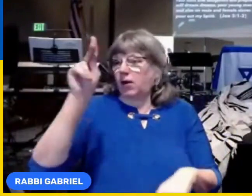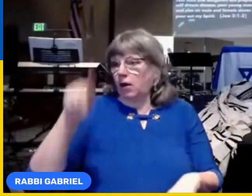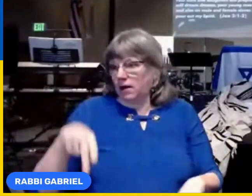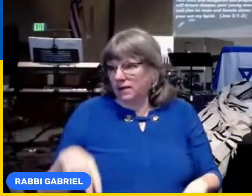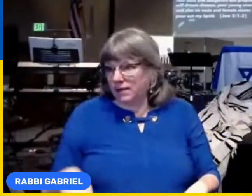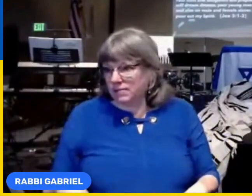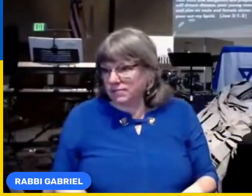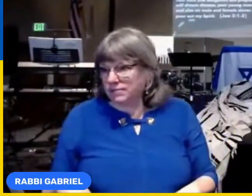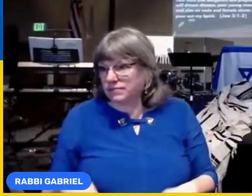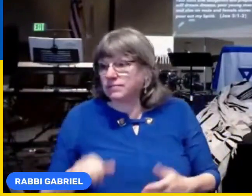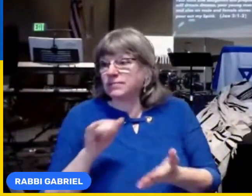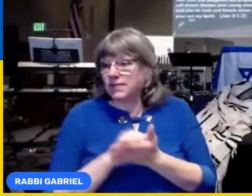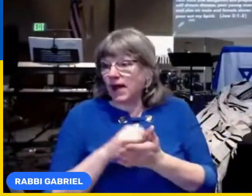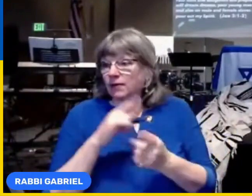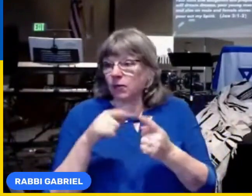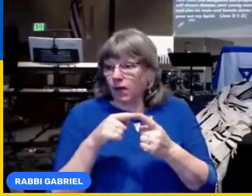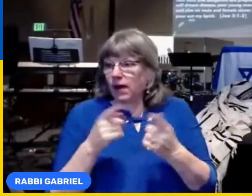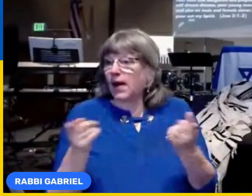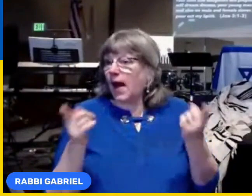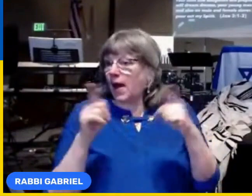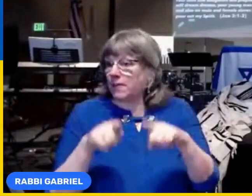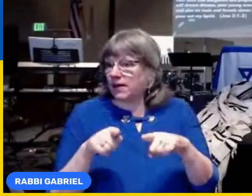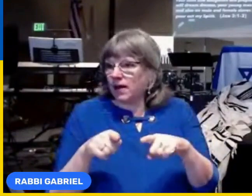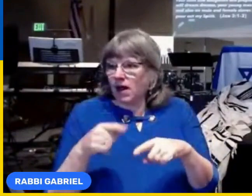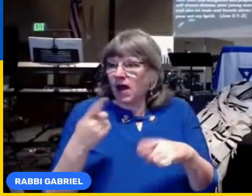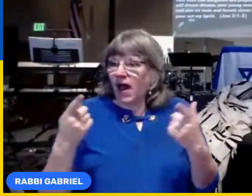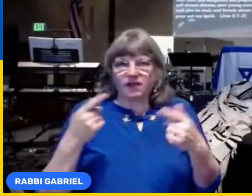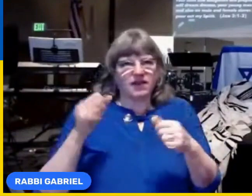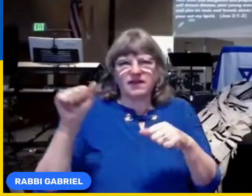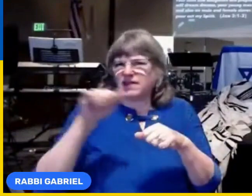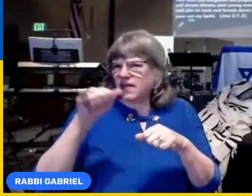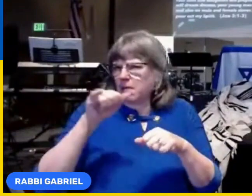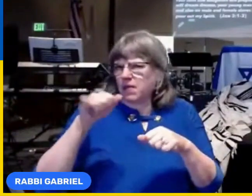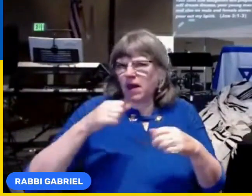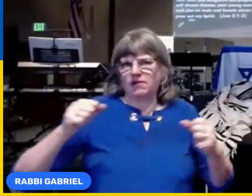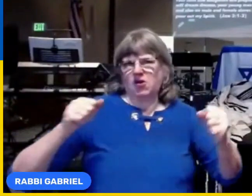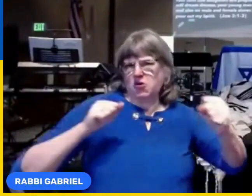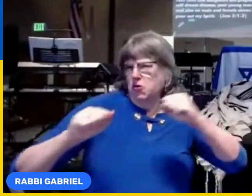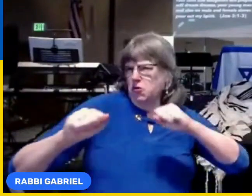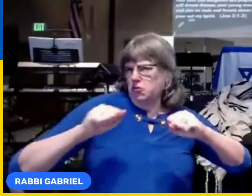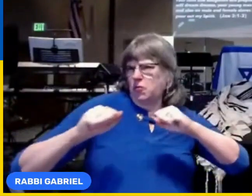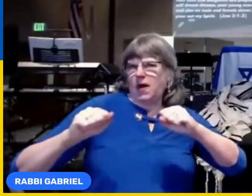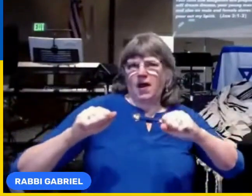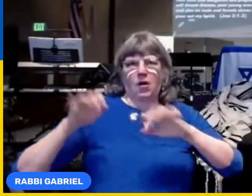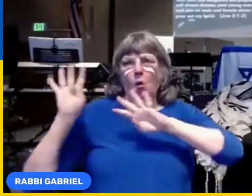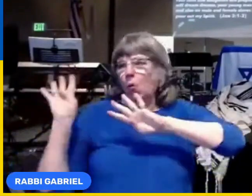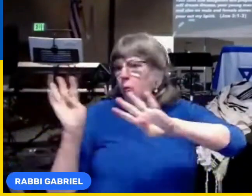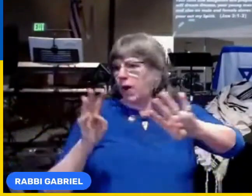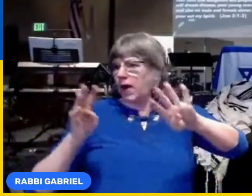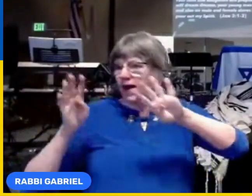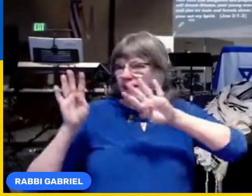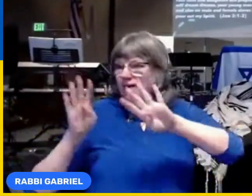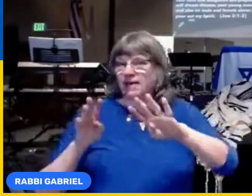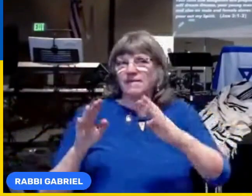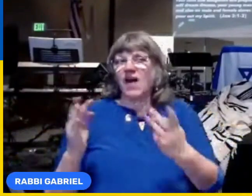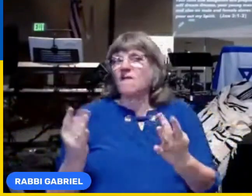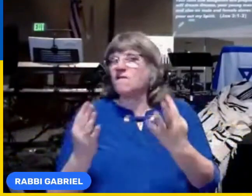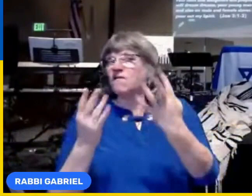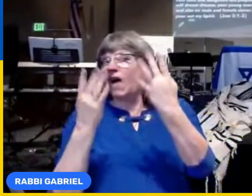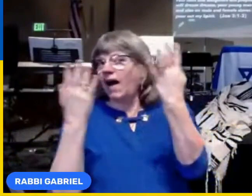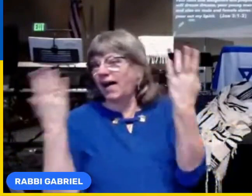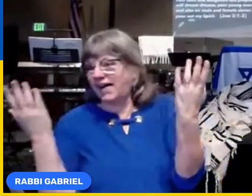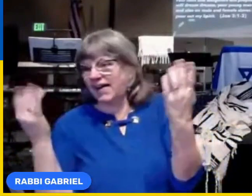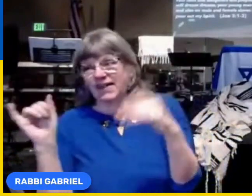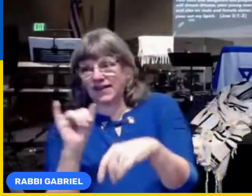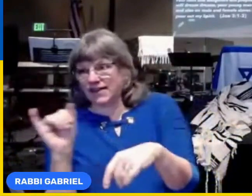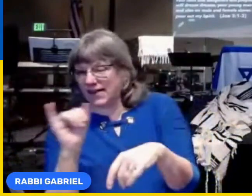do. At Pentecost, and all of a sudden it's happening. It's like, whoa, you know. So, and when they went out, people said,